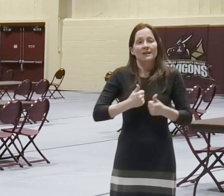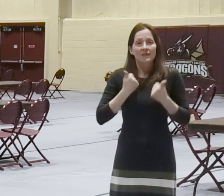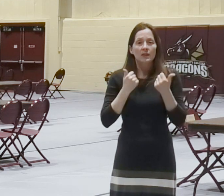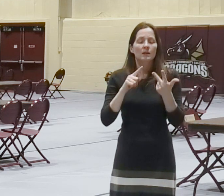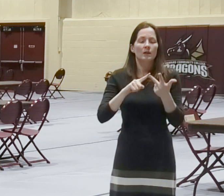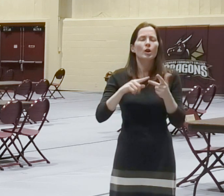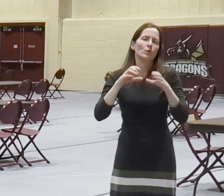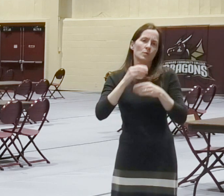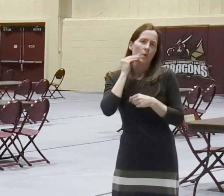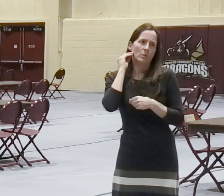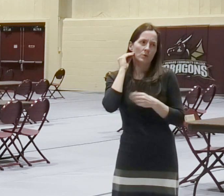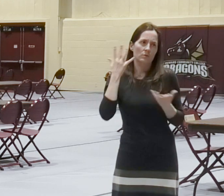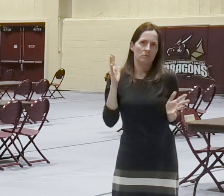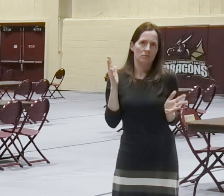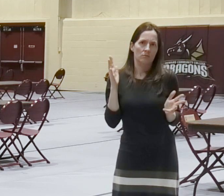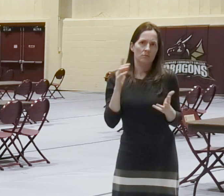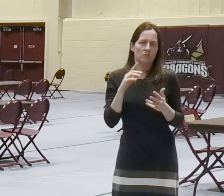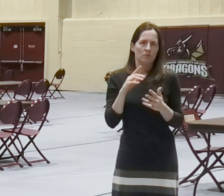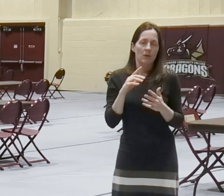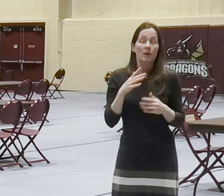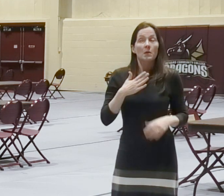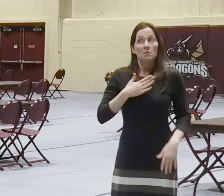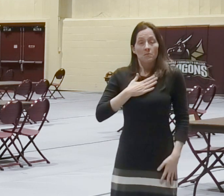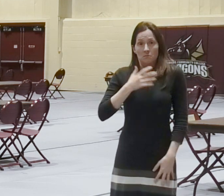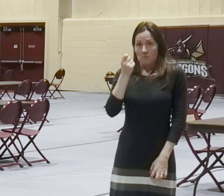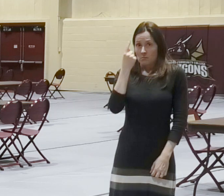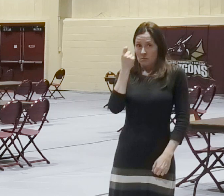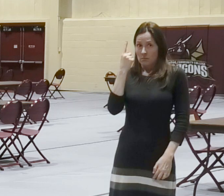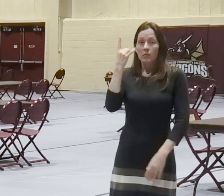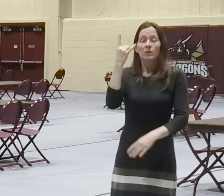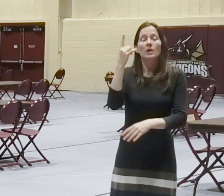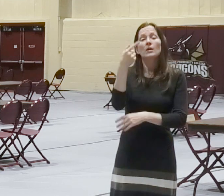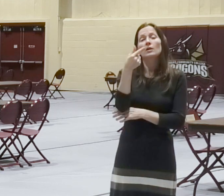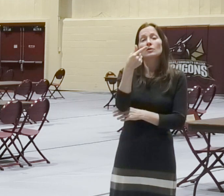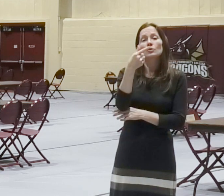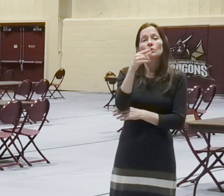I understand that Giant Pharmacies